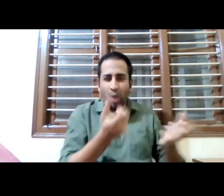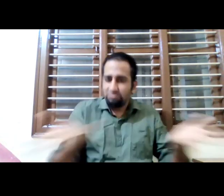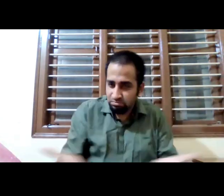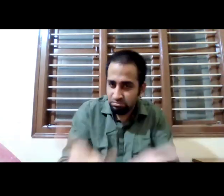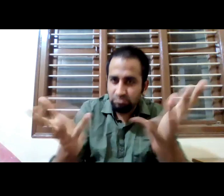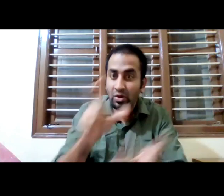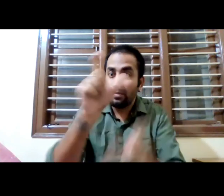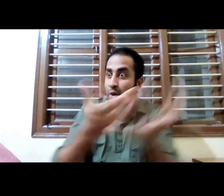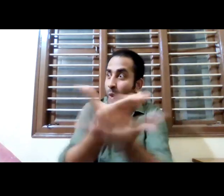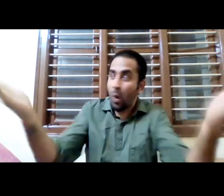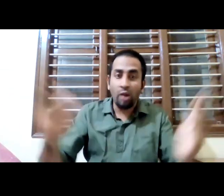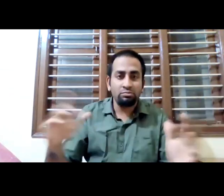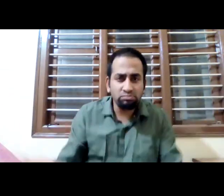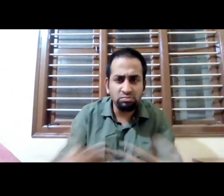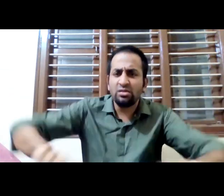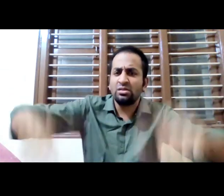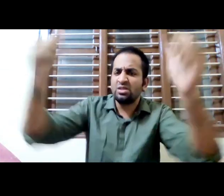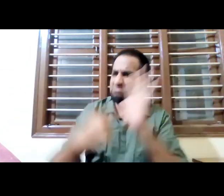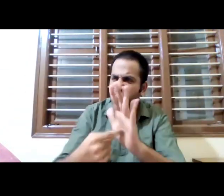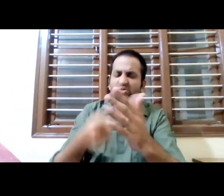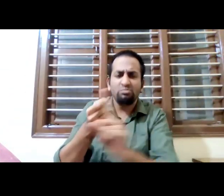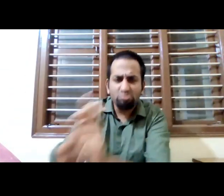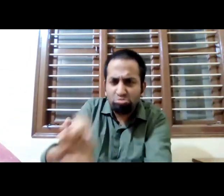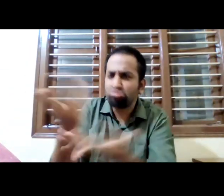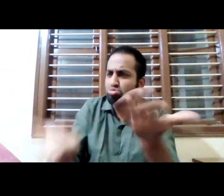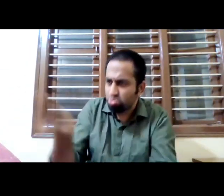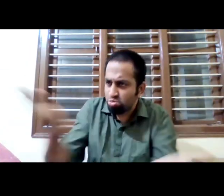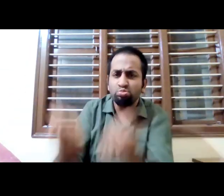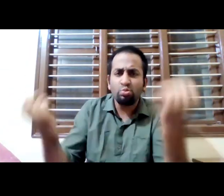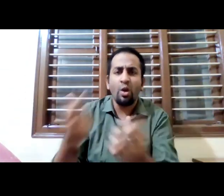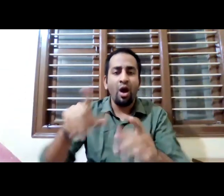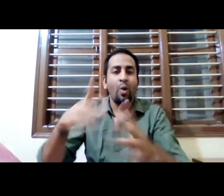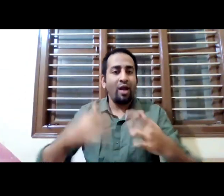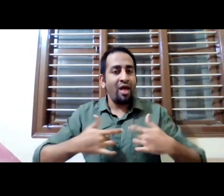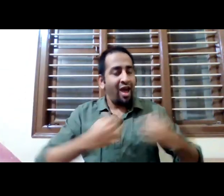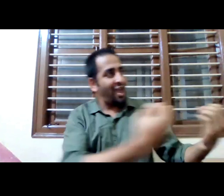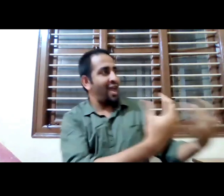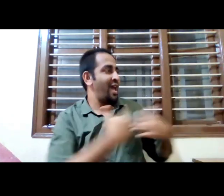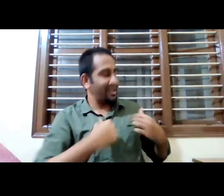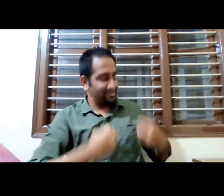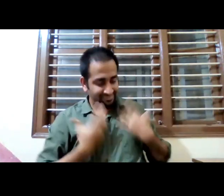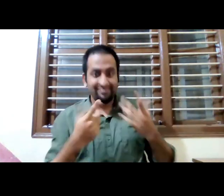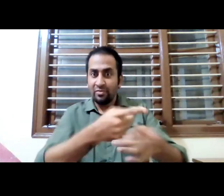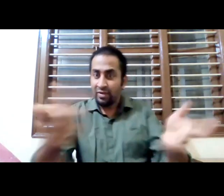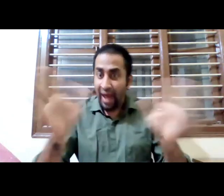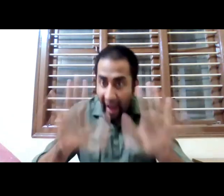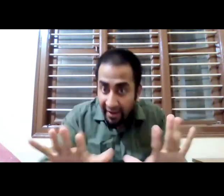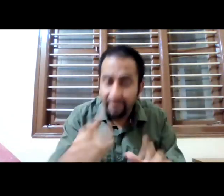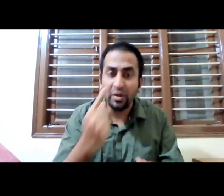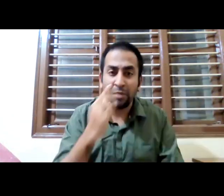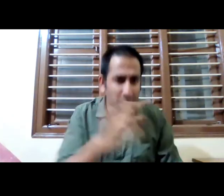what do you guys feel? You know, do you think that it will be encouraging to the other people in India? You know, it will motivate other deaf people in